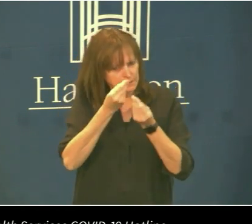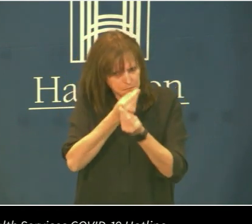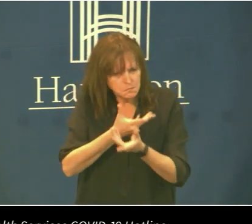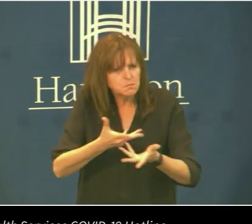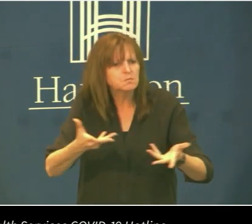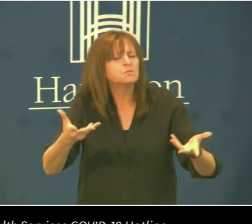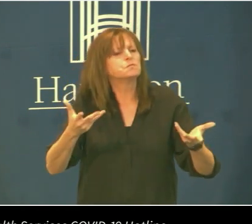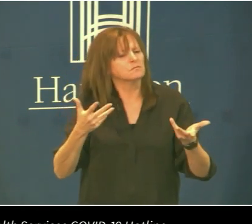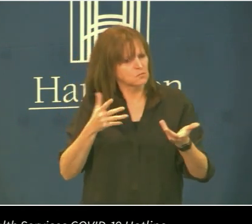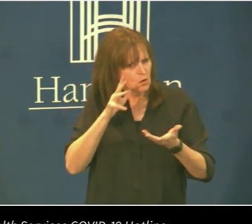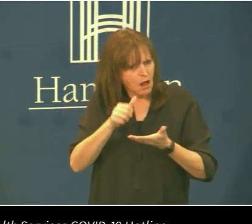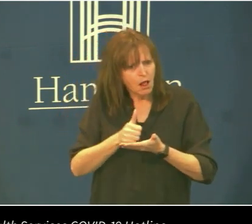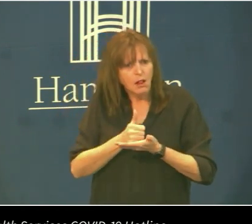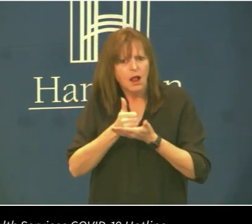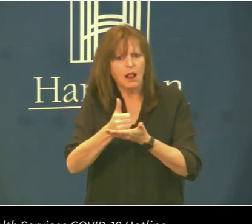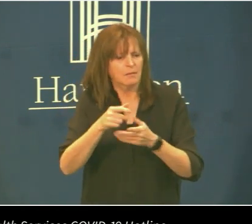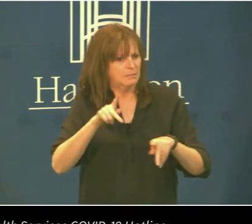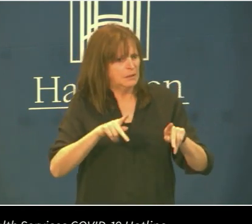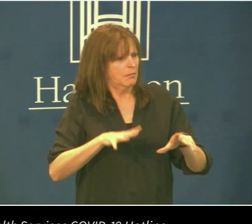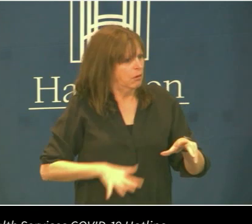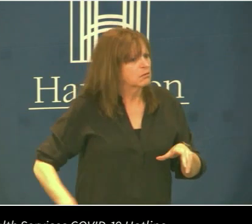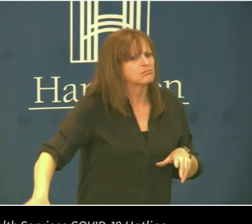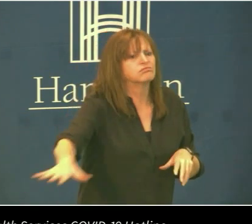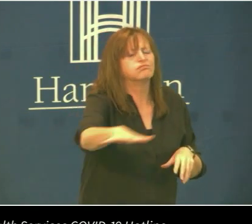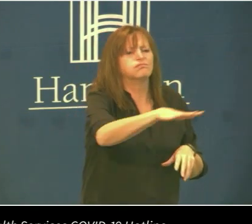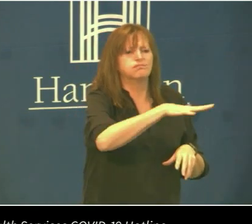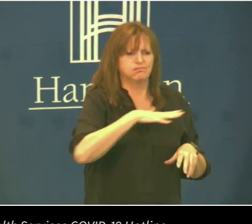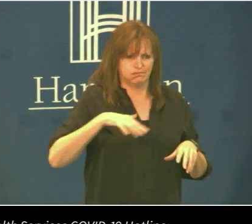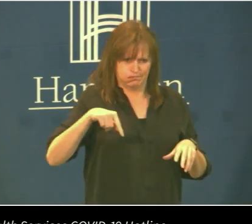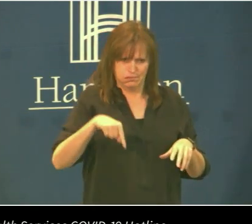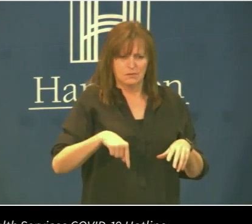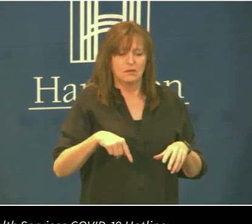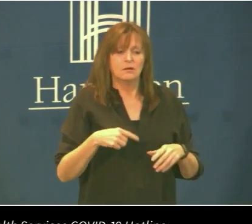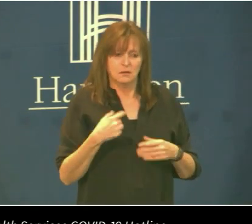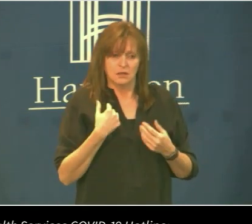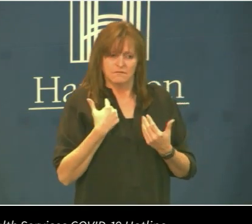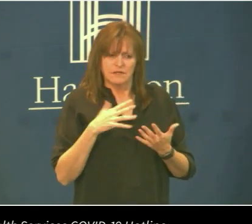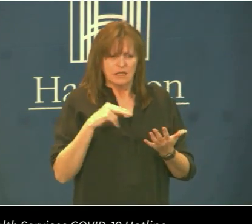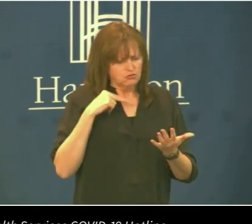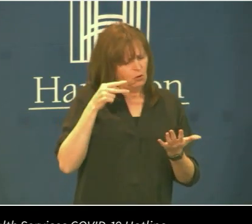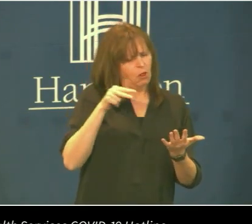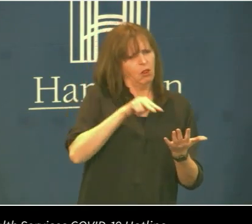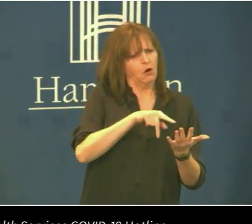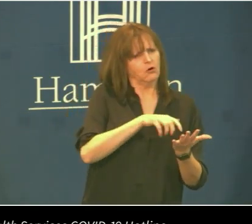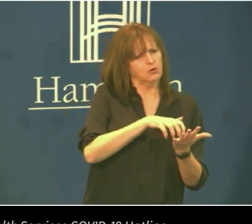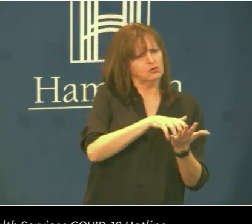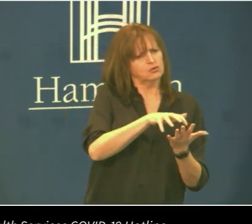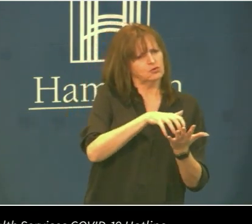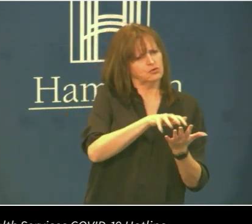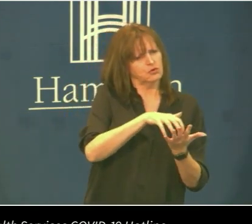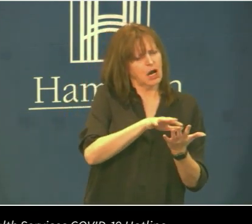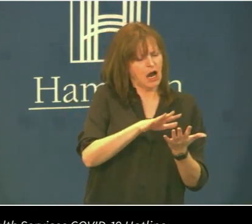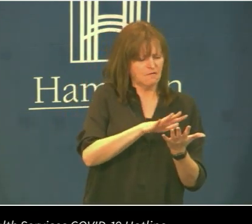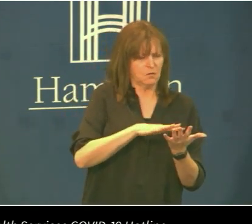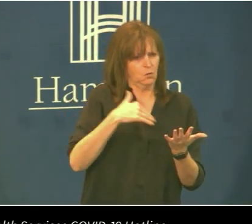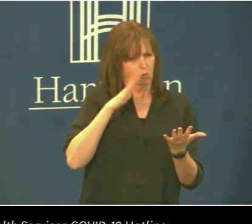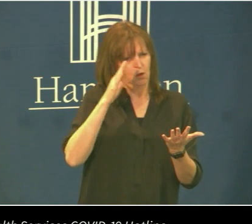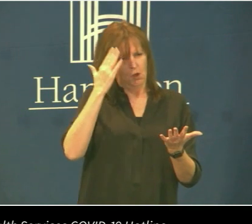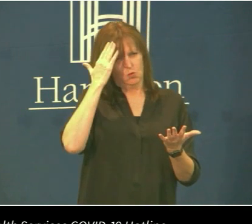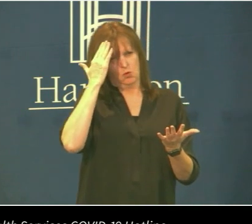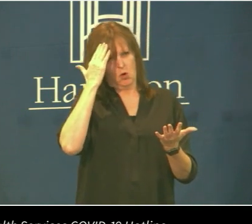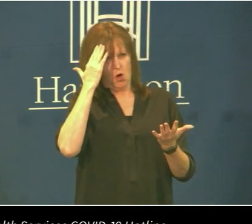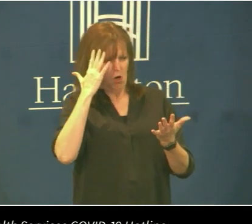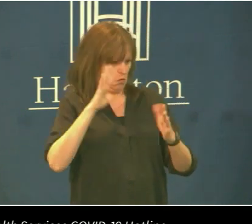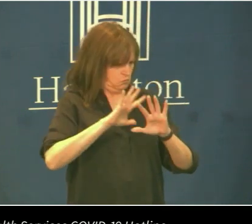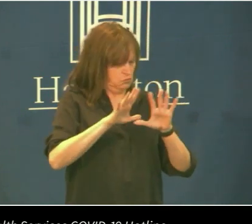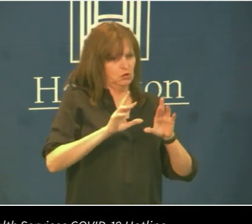draft. Our hope is that by the end of the week we can have it online, is a collated copy of all of the